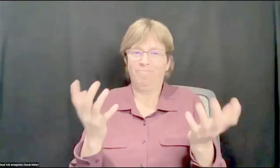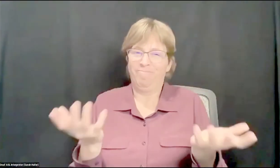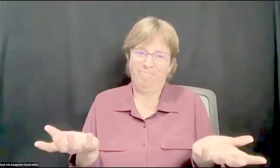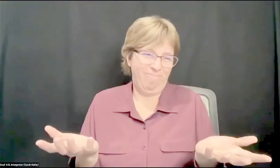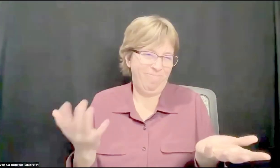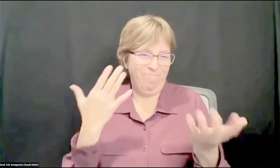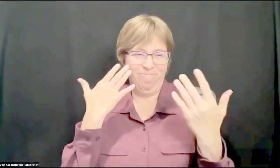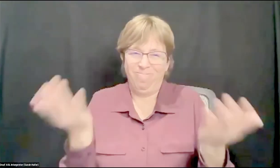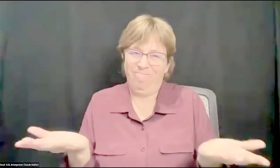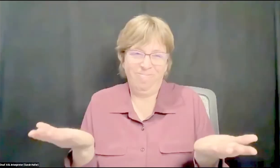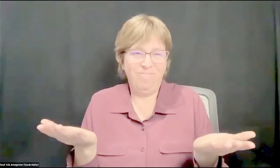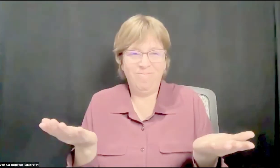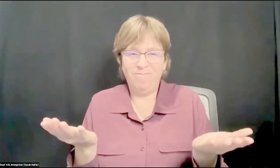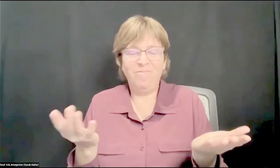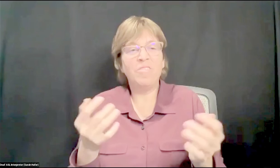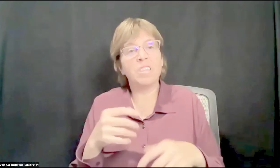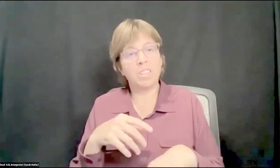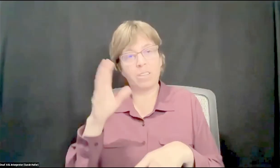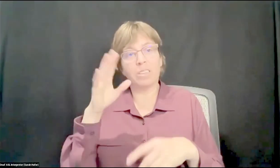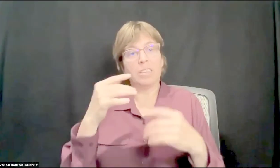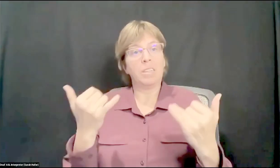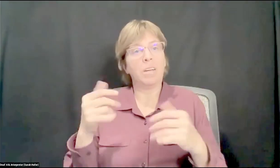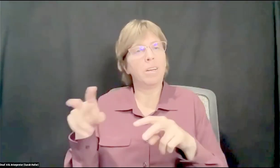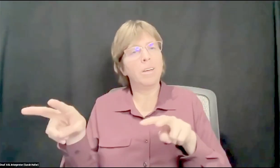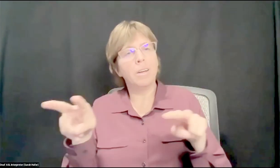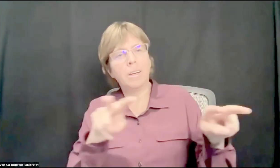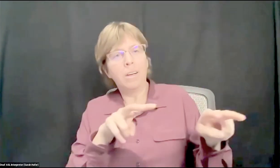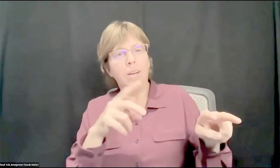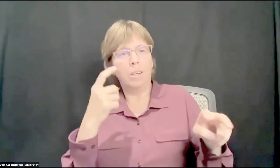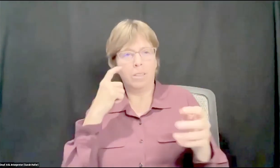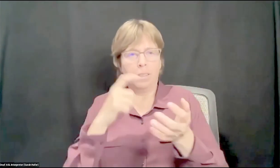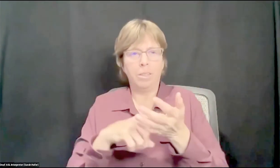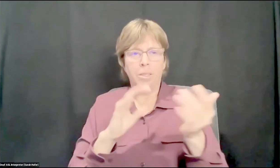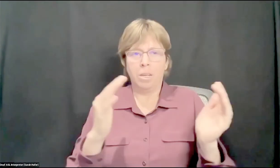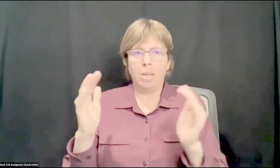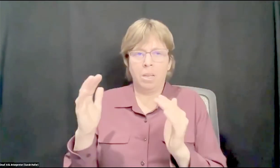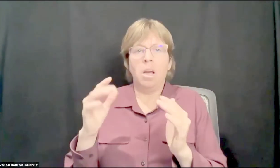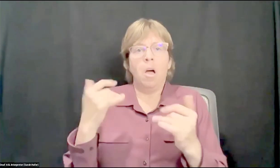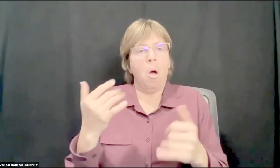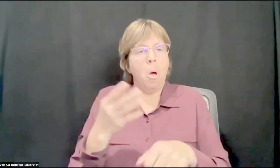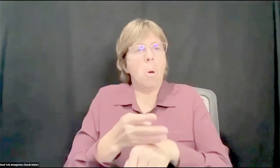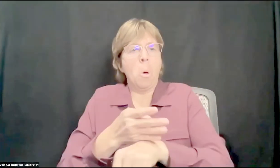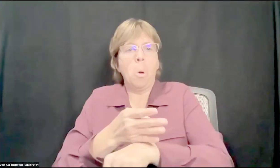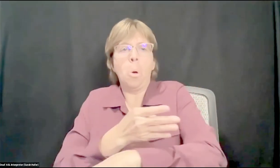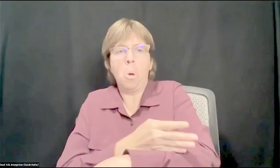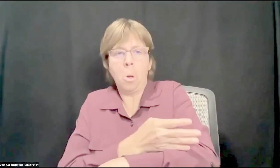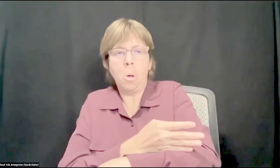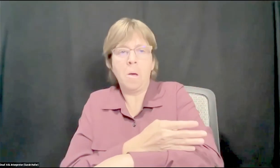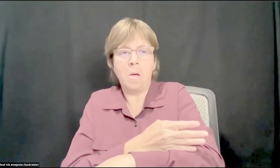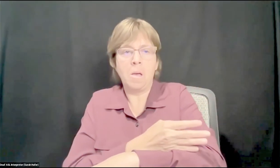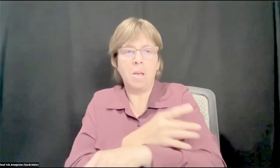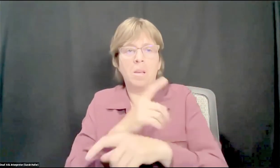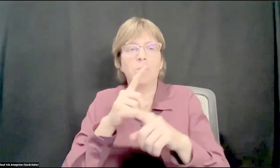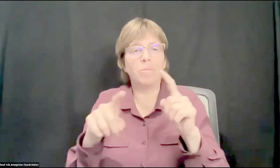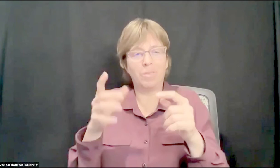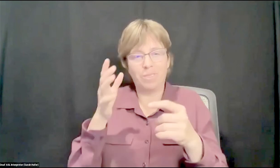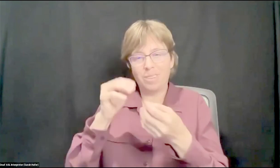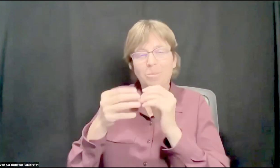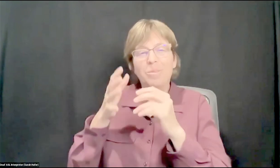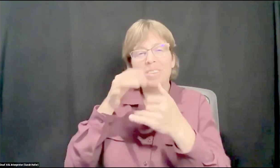spot now. We're gonna see some increase in cases. We're not totally done with COVID, but I think things are